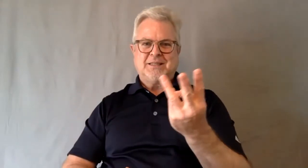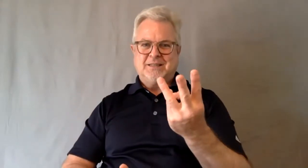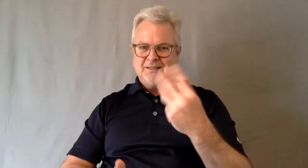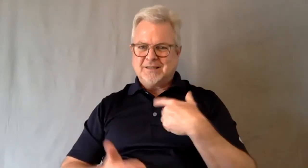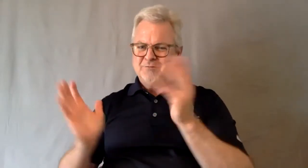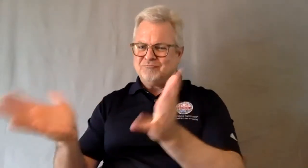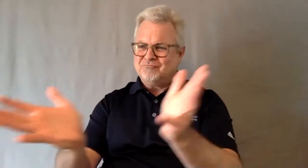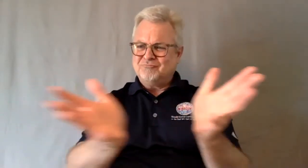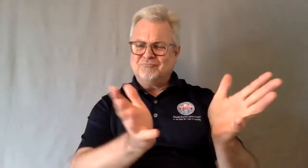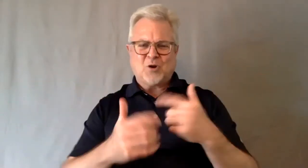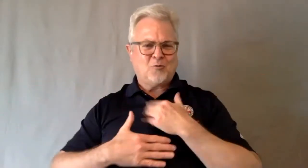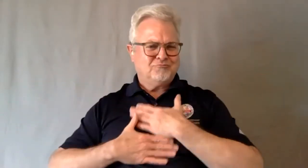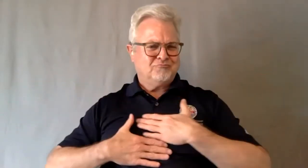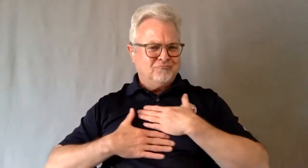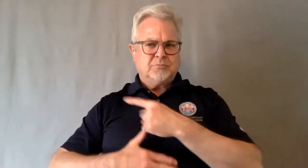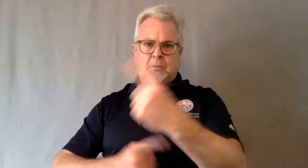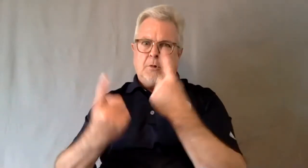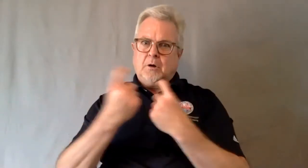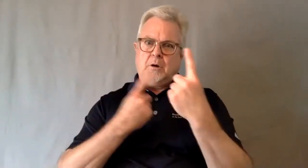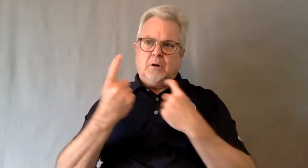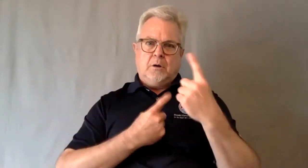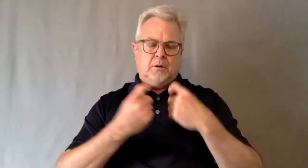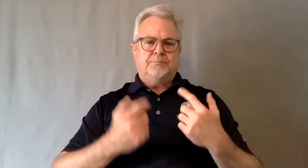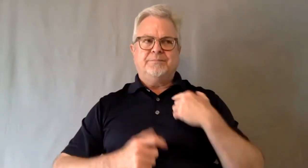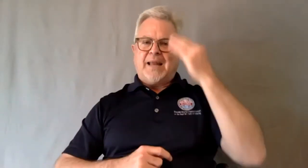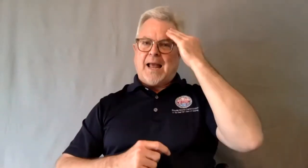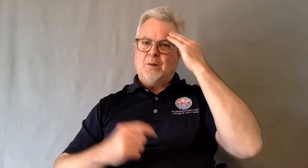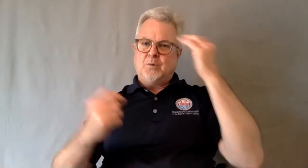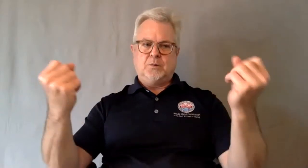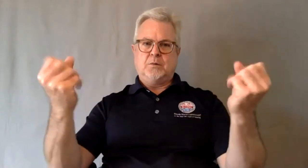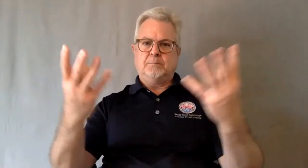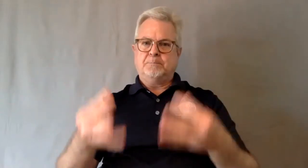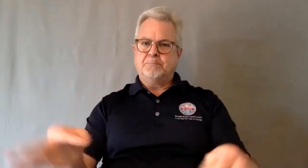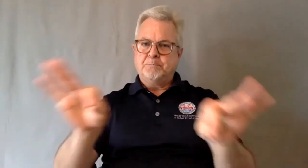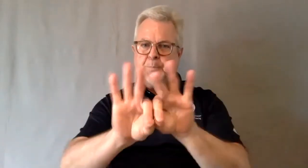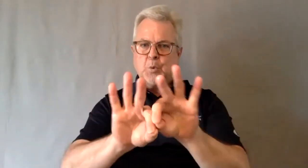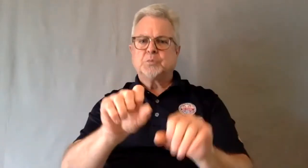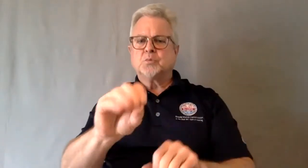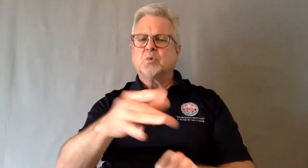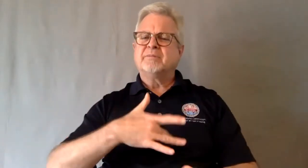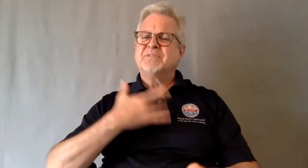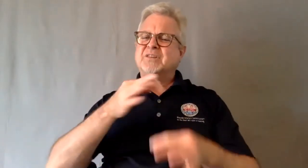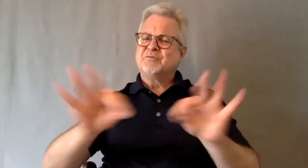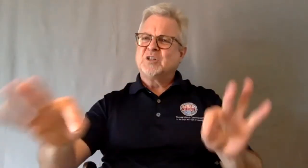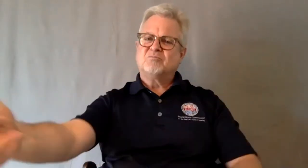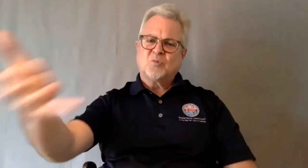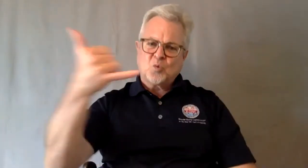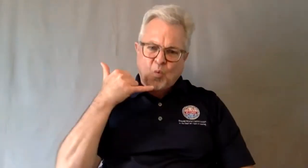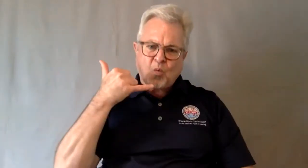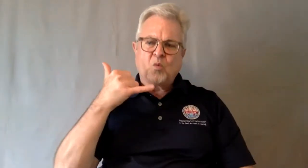meet the students this past Wednesday, having a great conversation with all of them. They asked great questions, and being able to have that information in